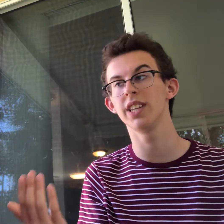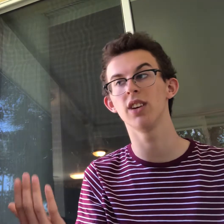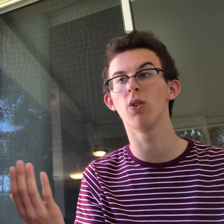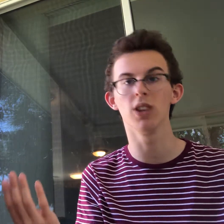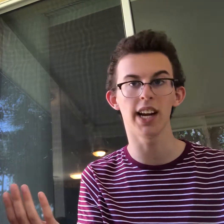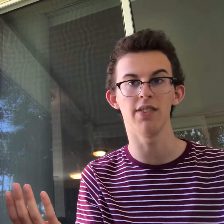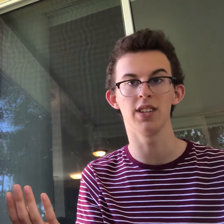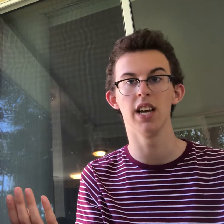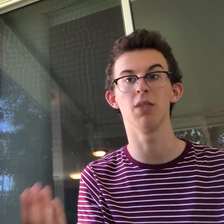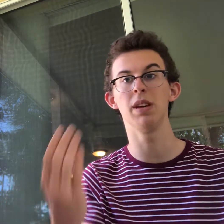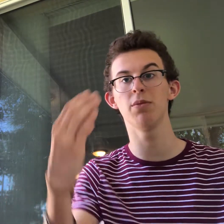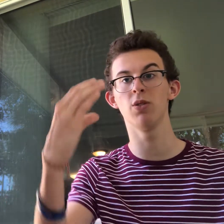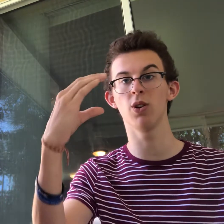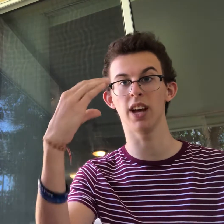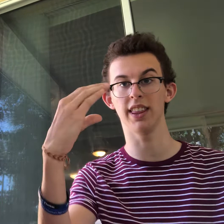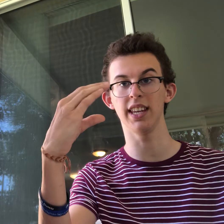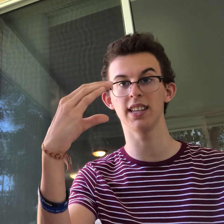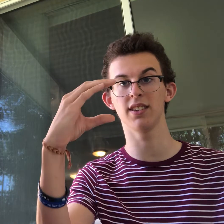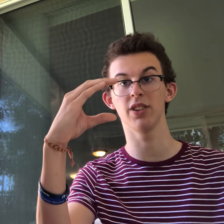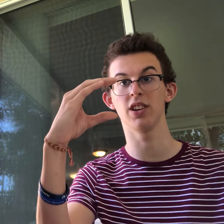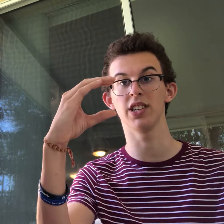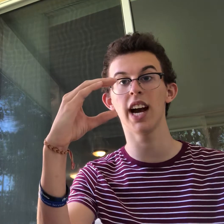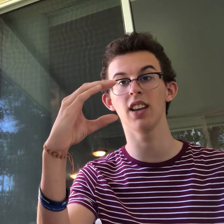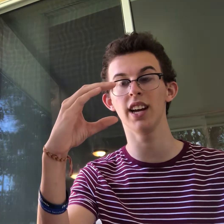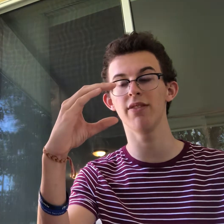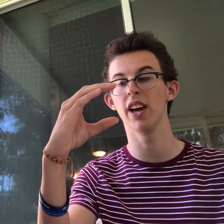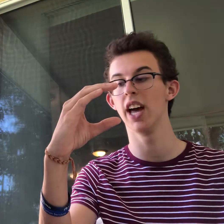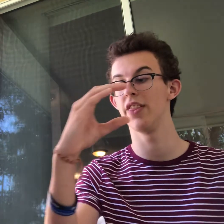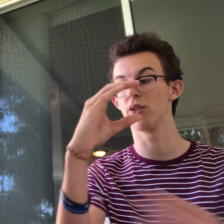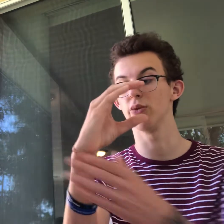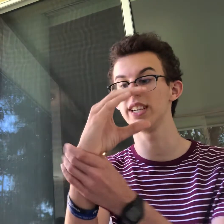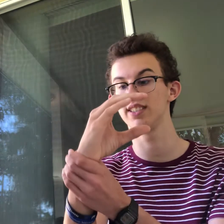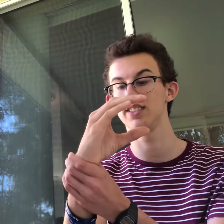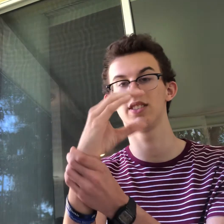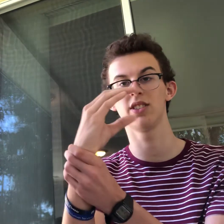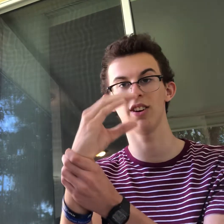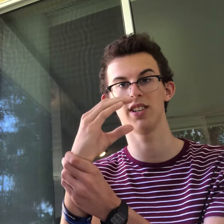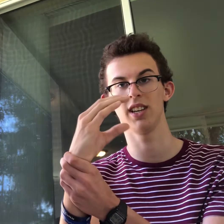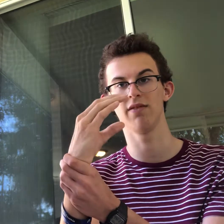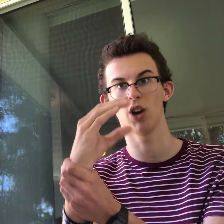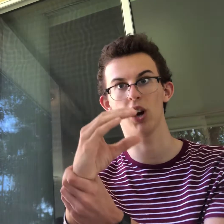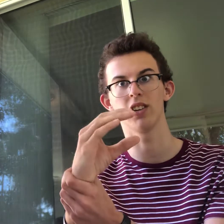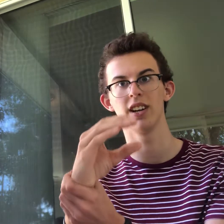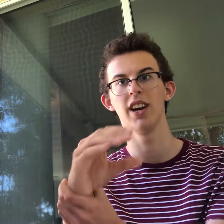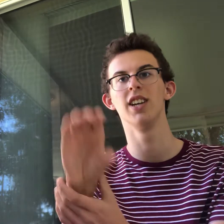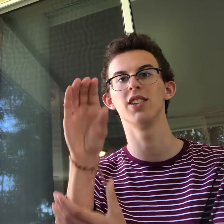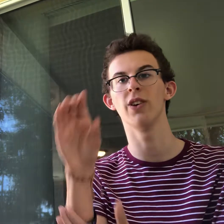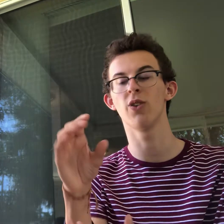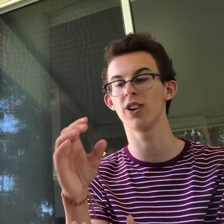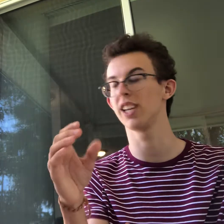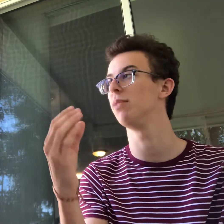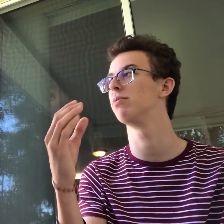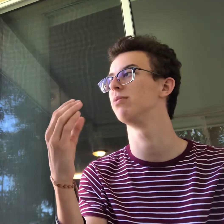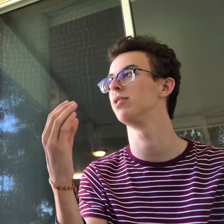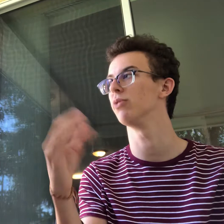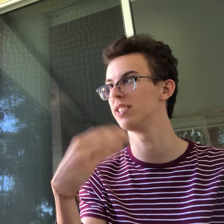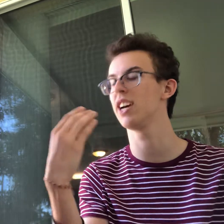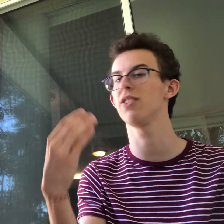whole lives. So people who go like this for their entire life, their wrists start to hurt. Oh, so in order to keep your wrists healthy,